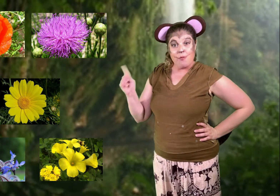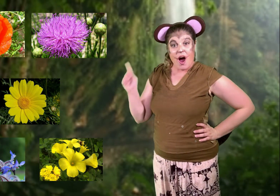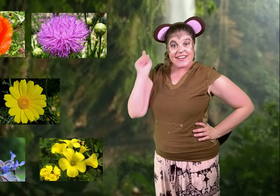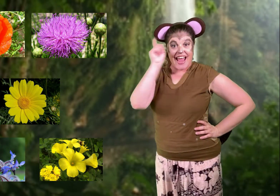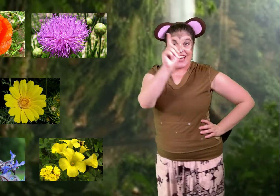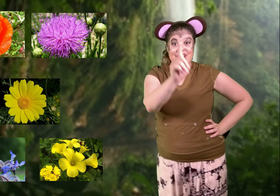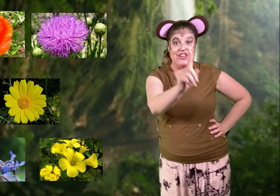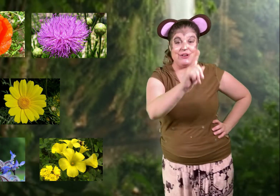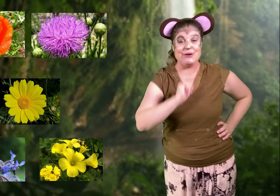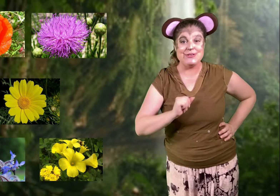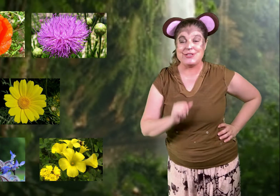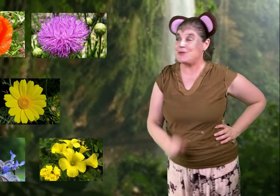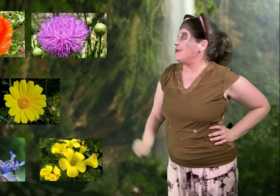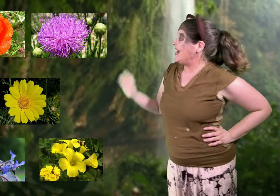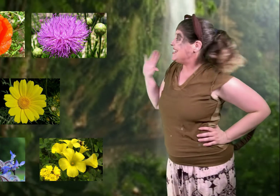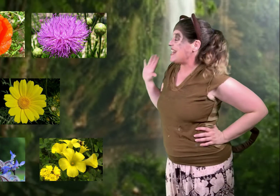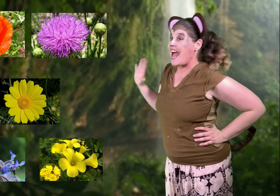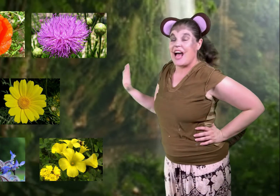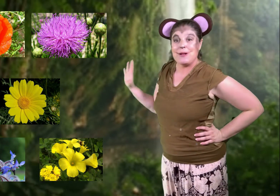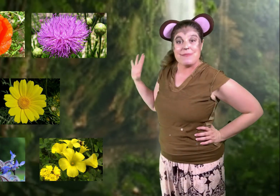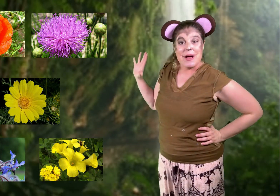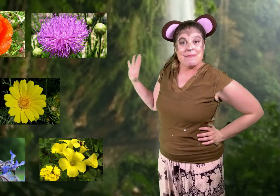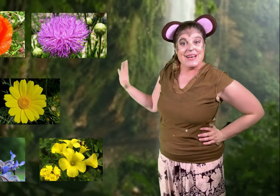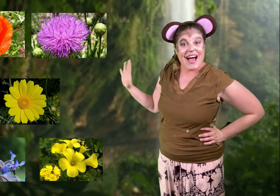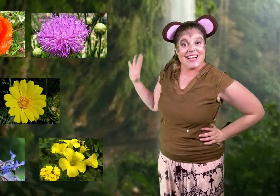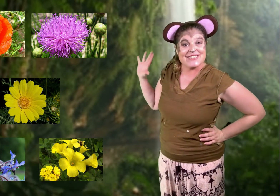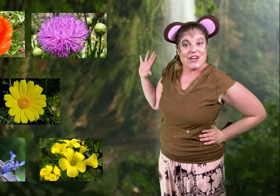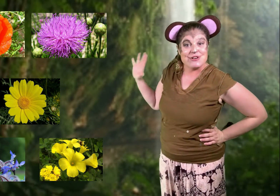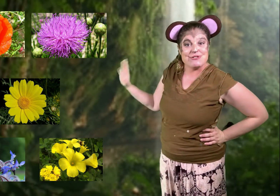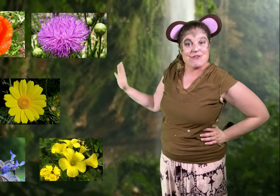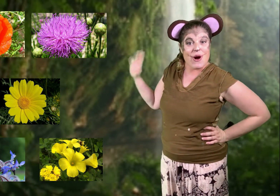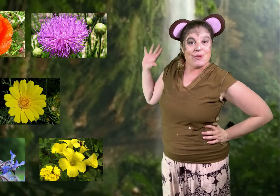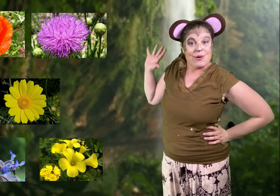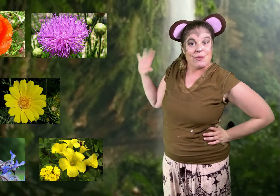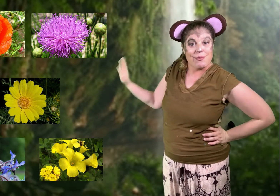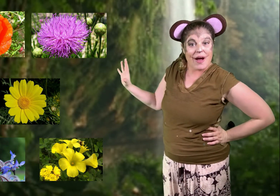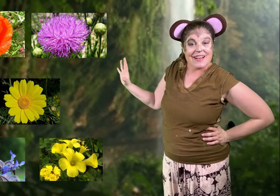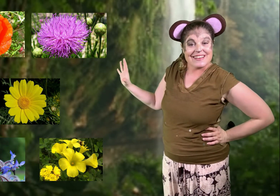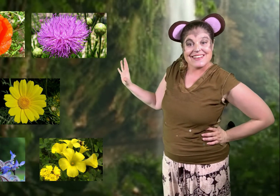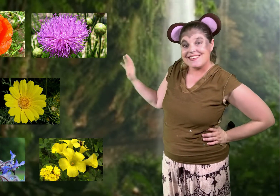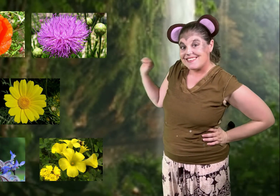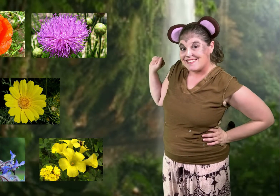What can you do to help plants grow well?